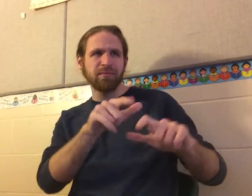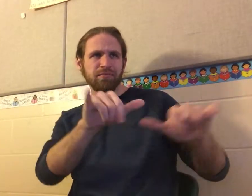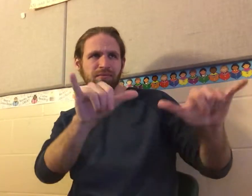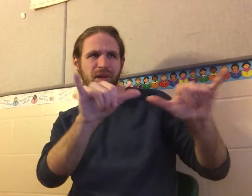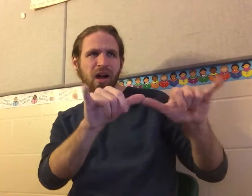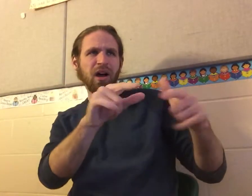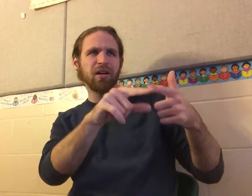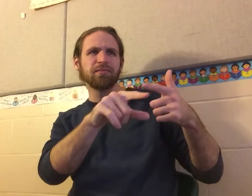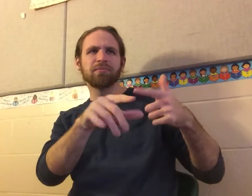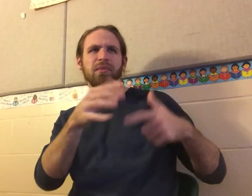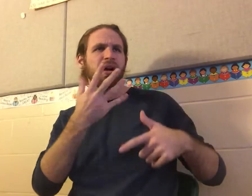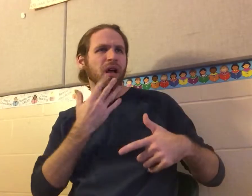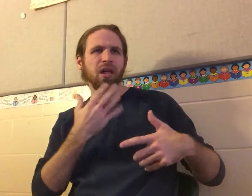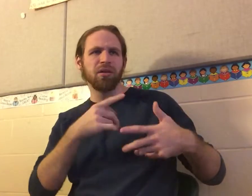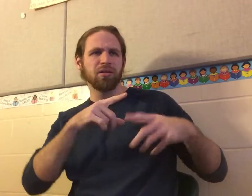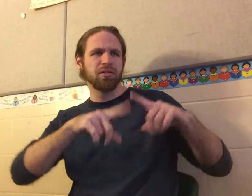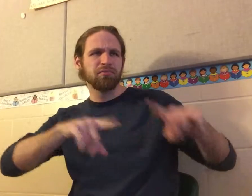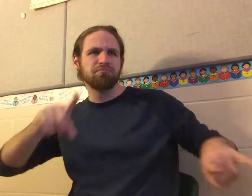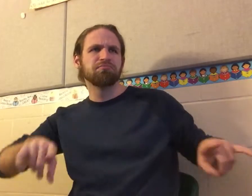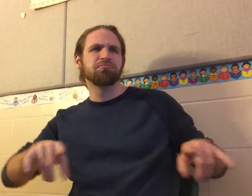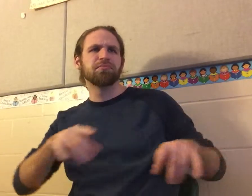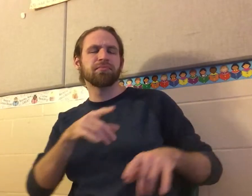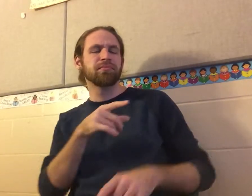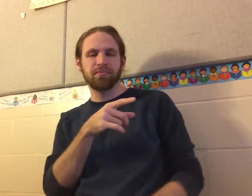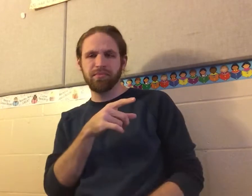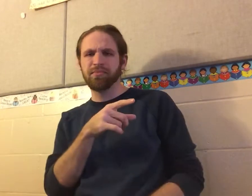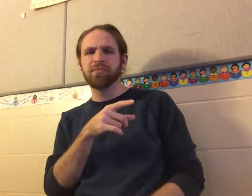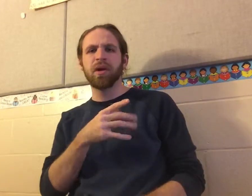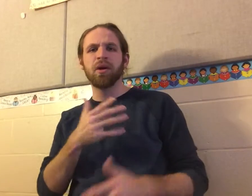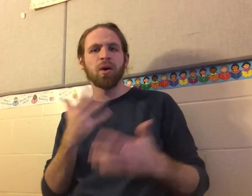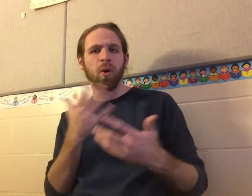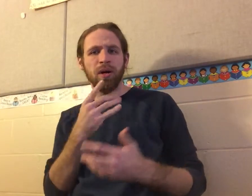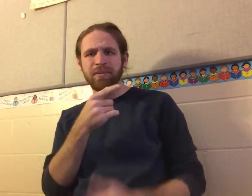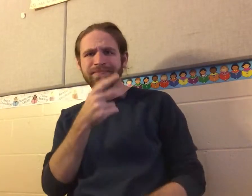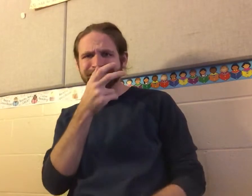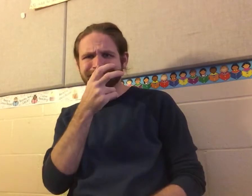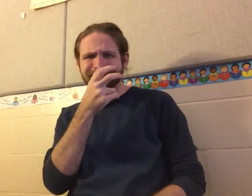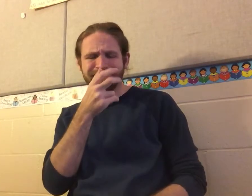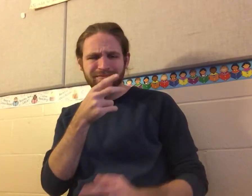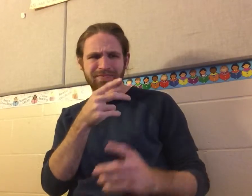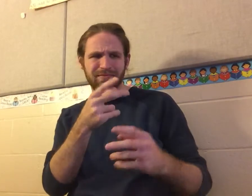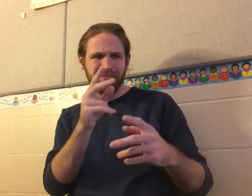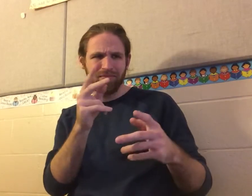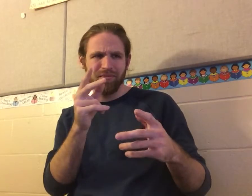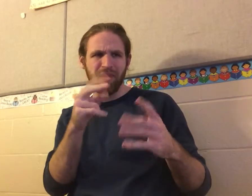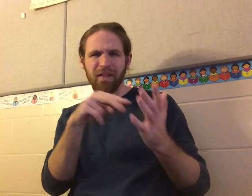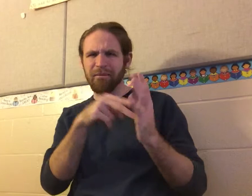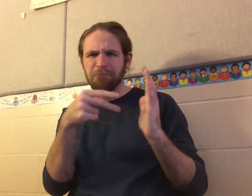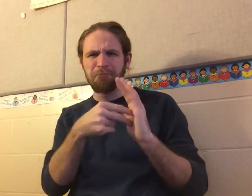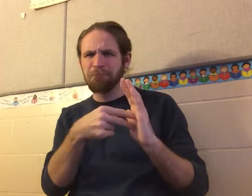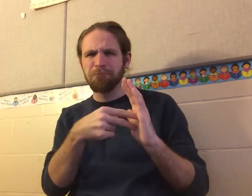and colors. So what makes an insect an insect? You'll find out next